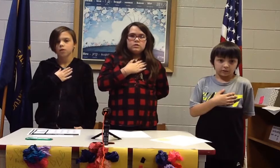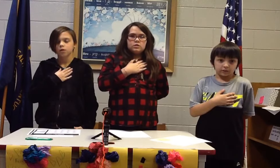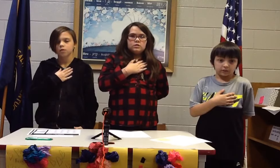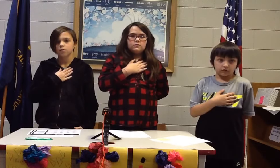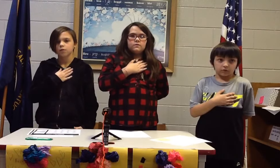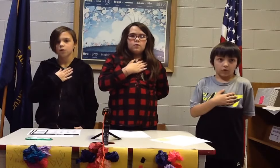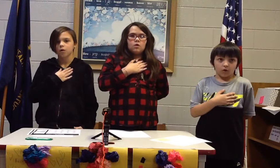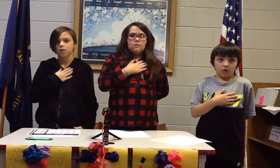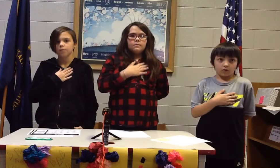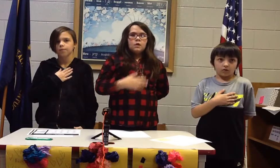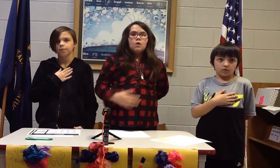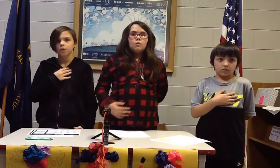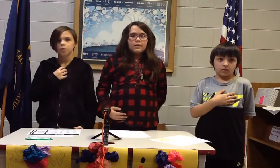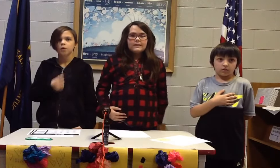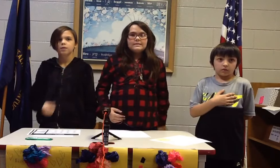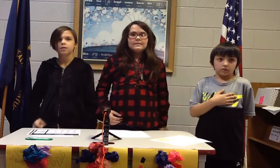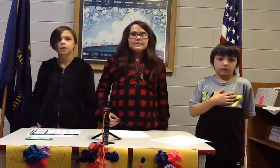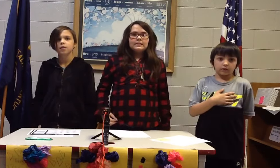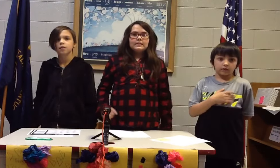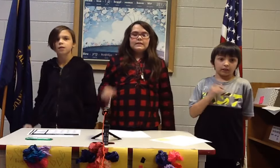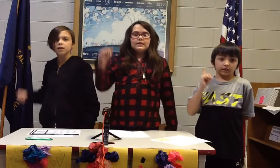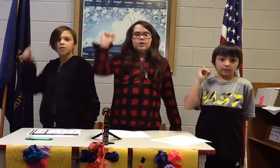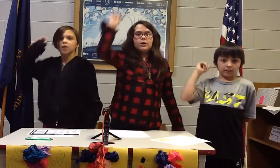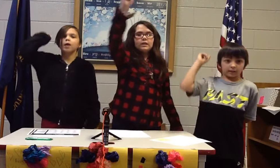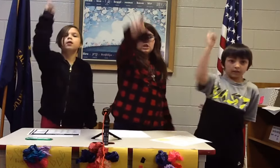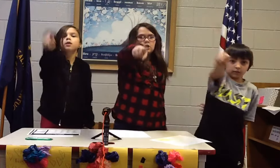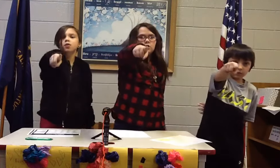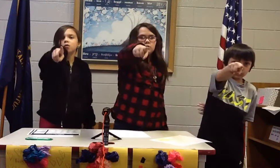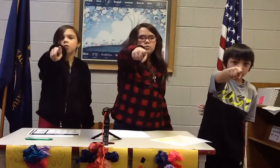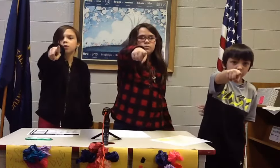with liberty and justice for all. We see the leader in you.